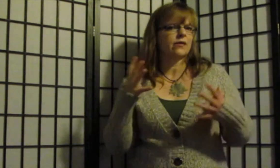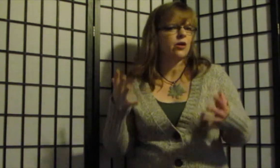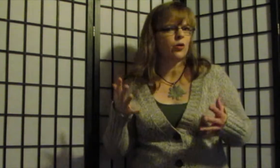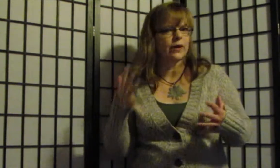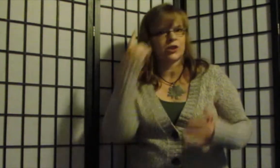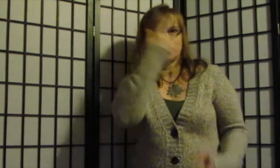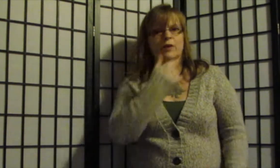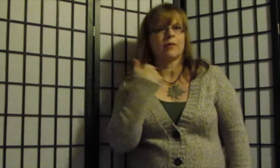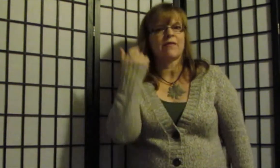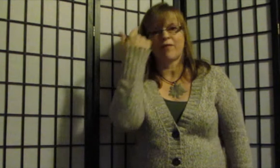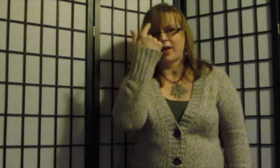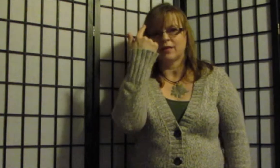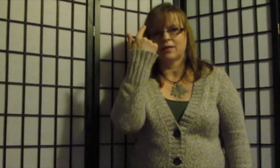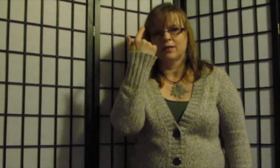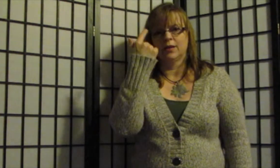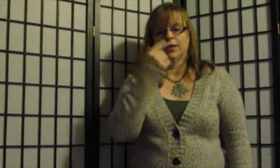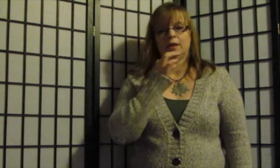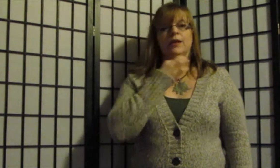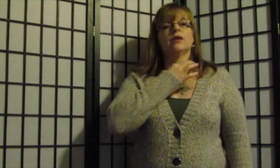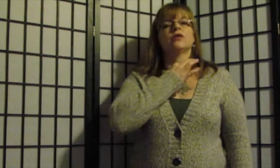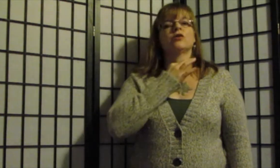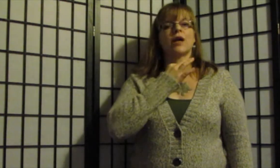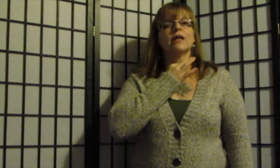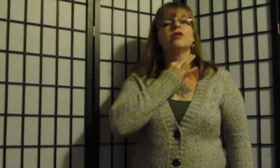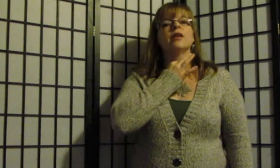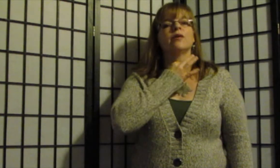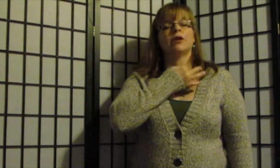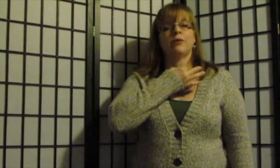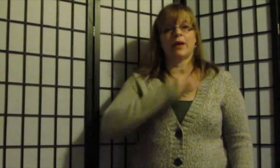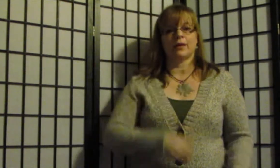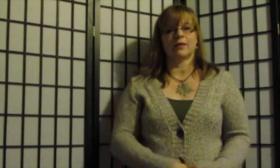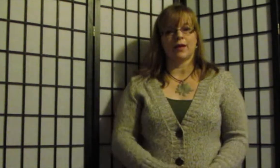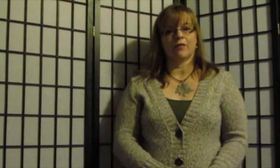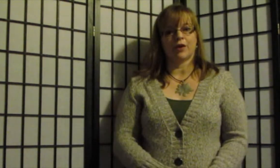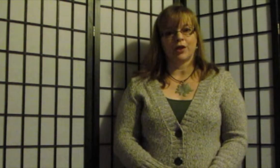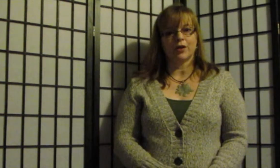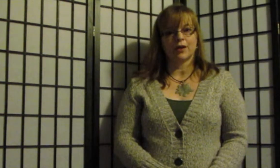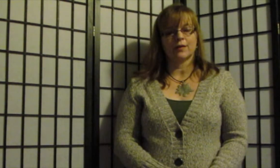a question with my face. So try to do that when you make the sign for curious.